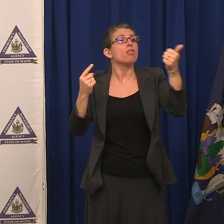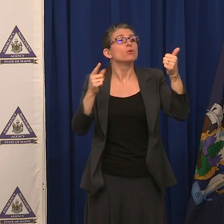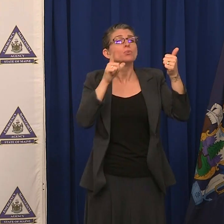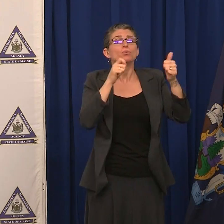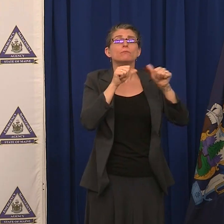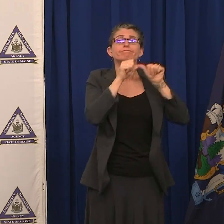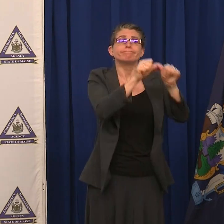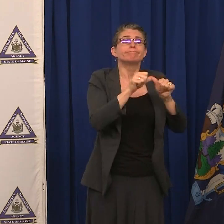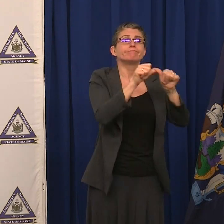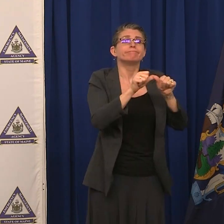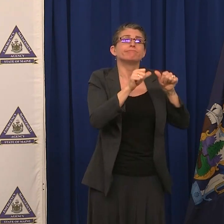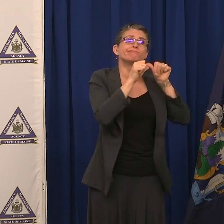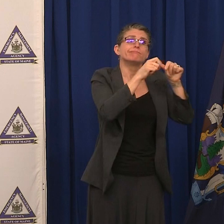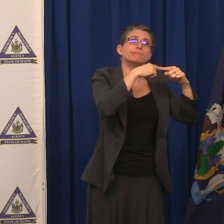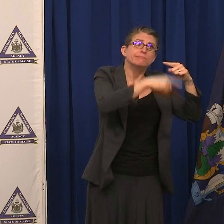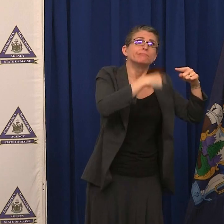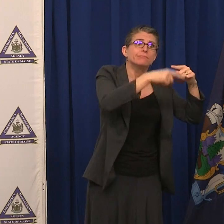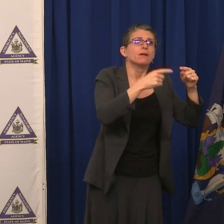separate long-term care facility.